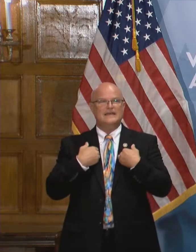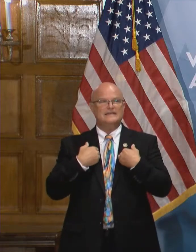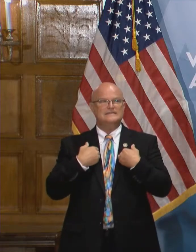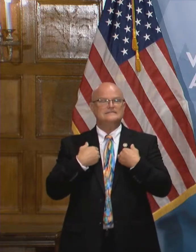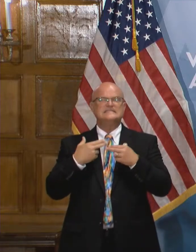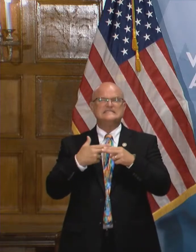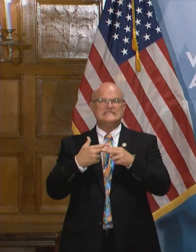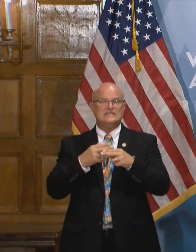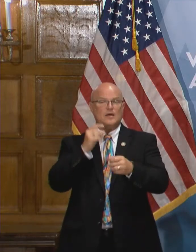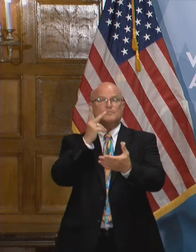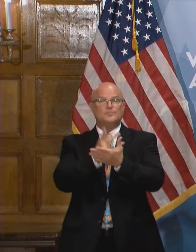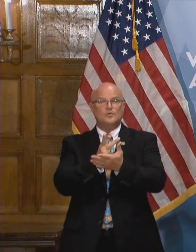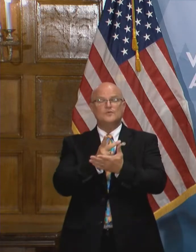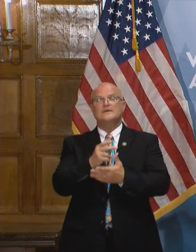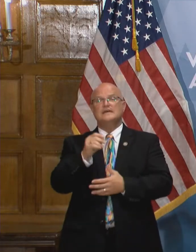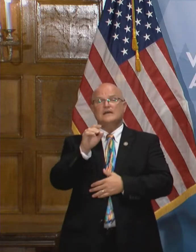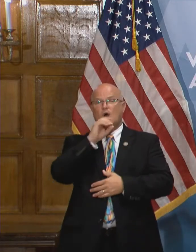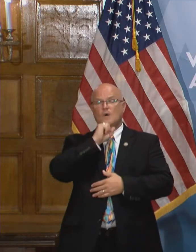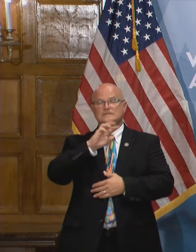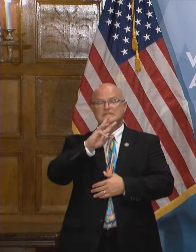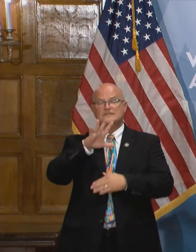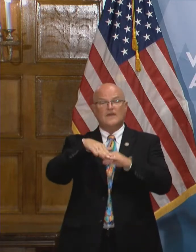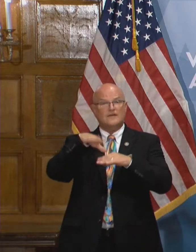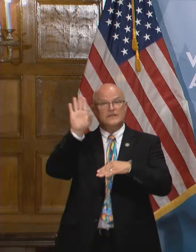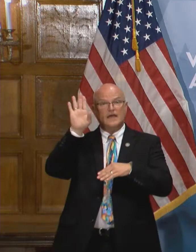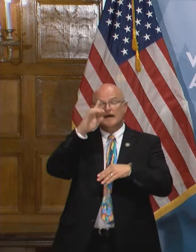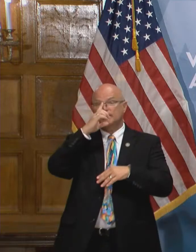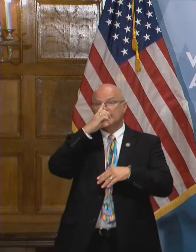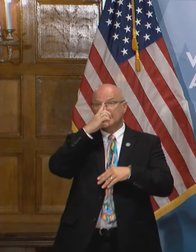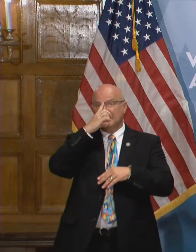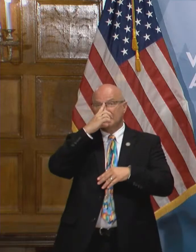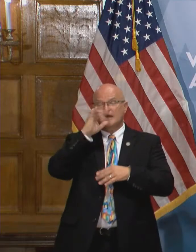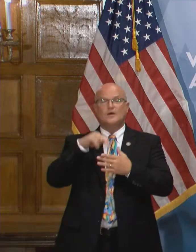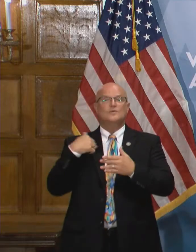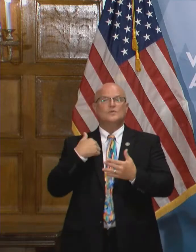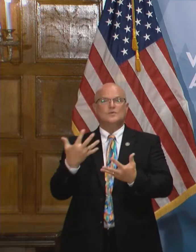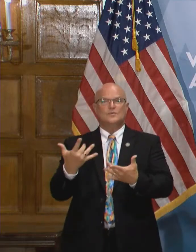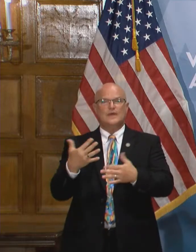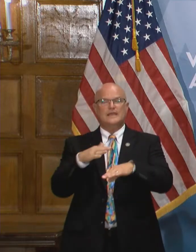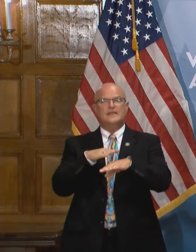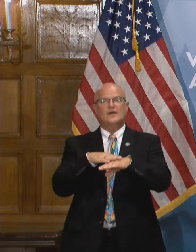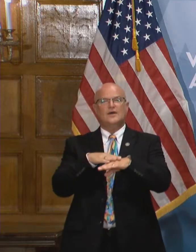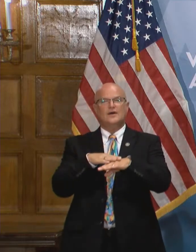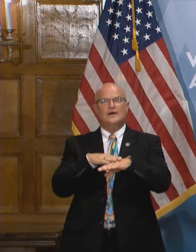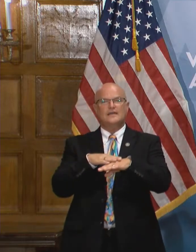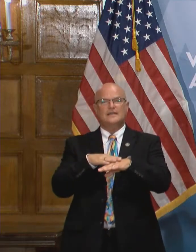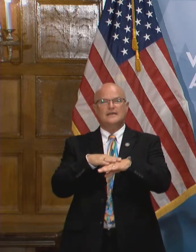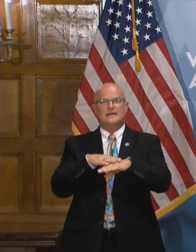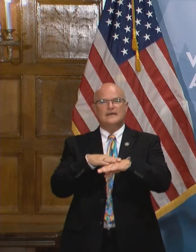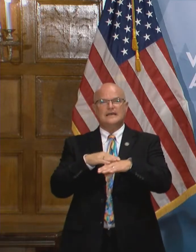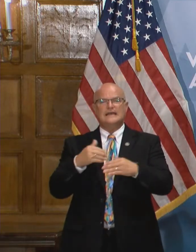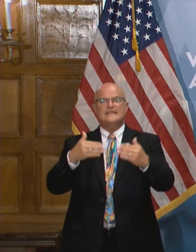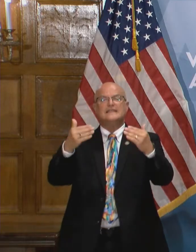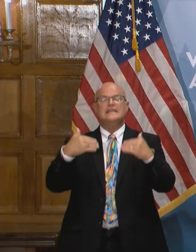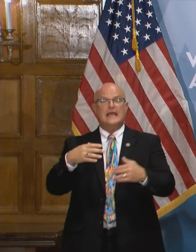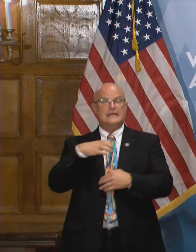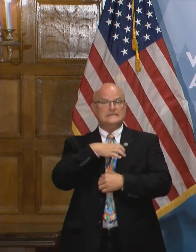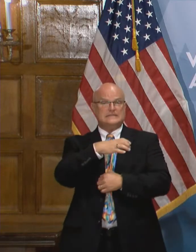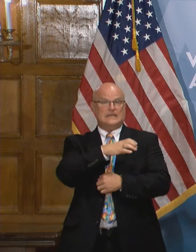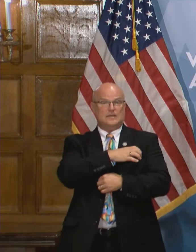tentatively approved for those 65 and above, that we're waiting on the next